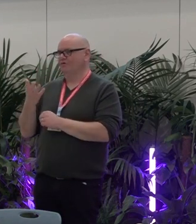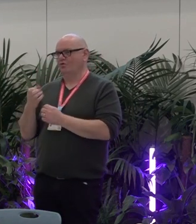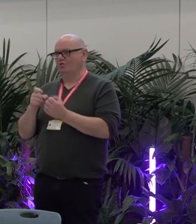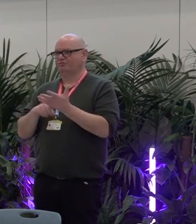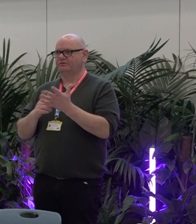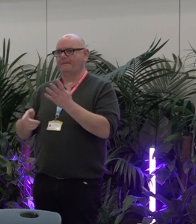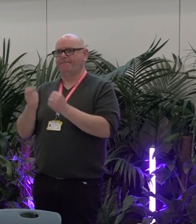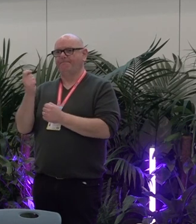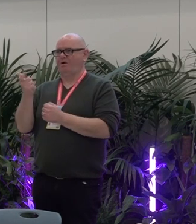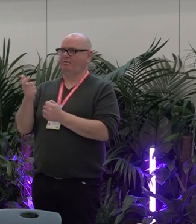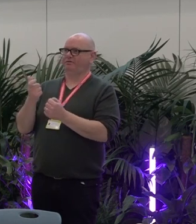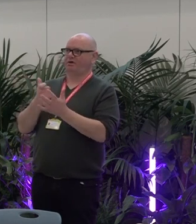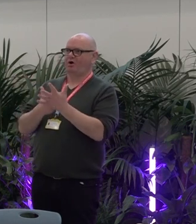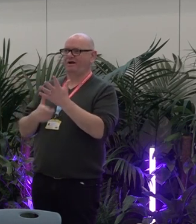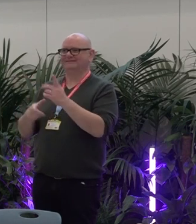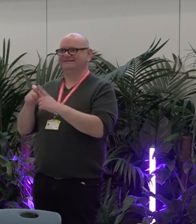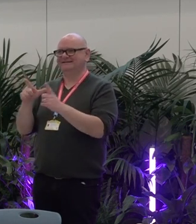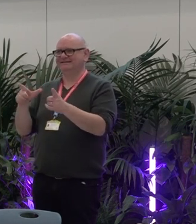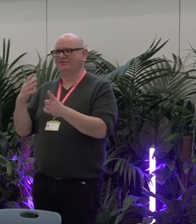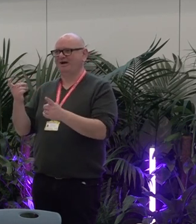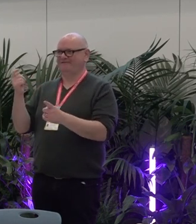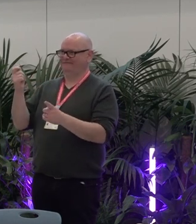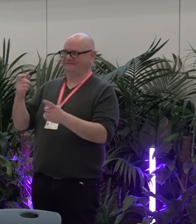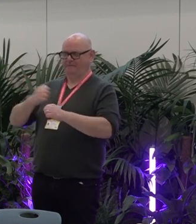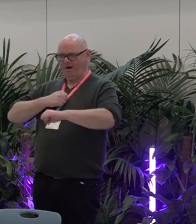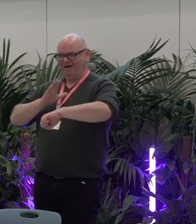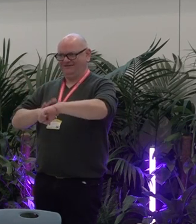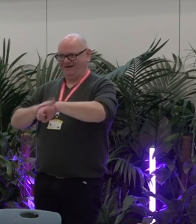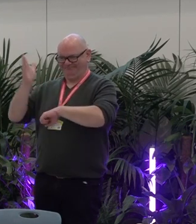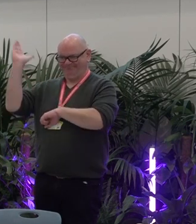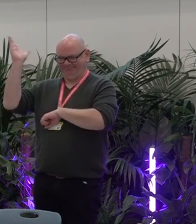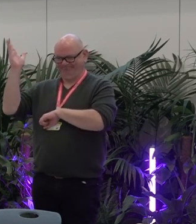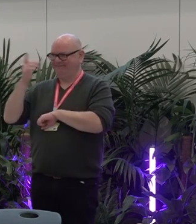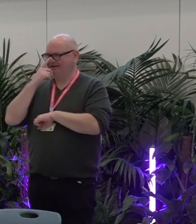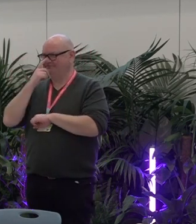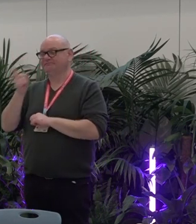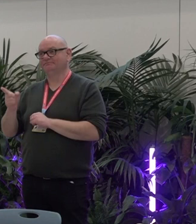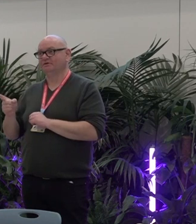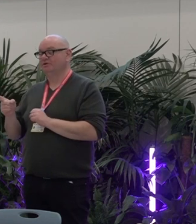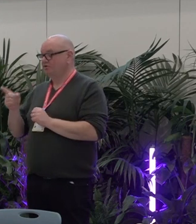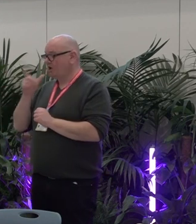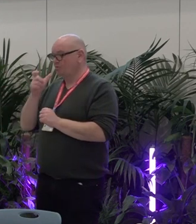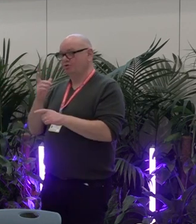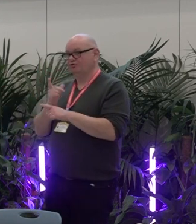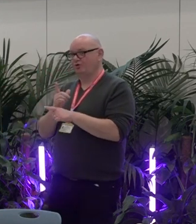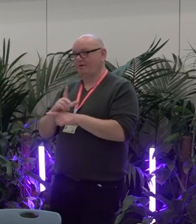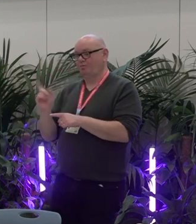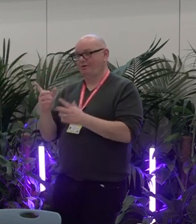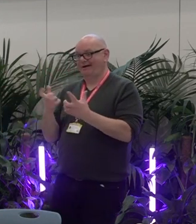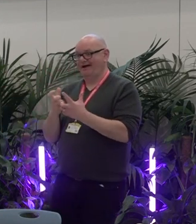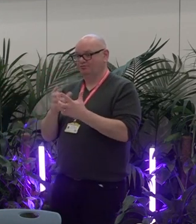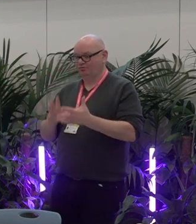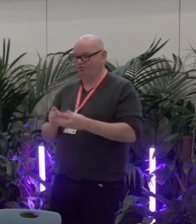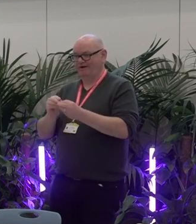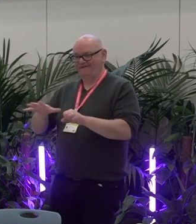a little soapbox today, so buckle up. Because what I'm talking about is how do we create a